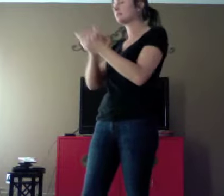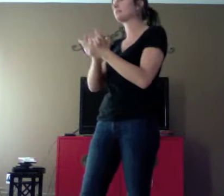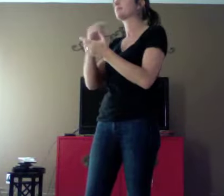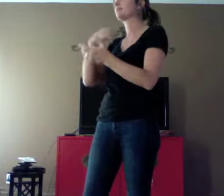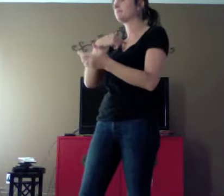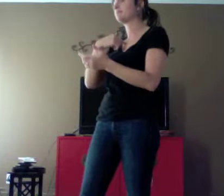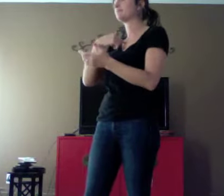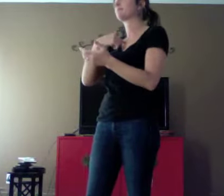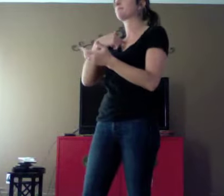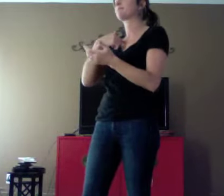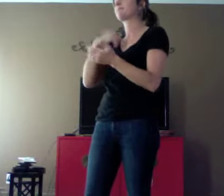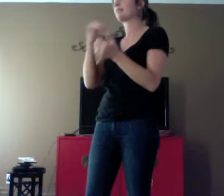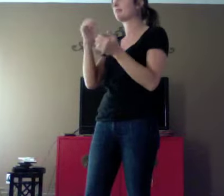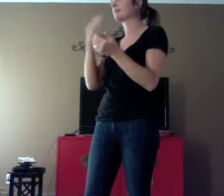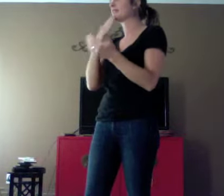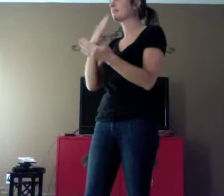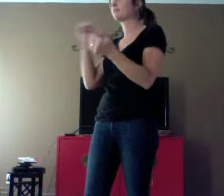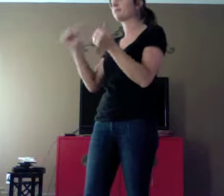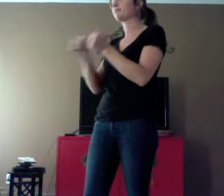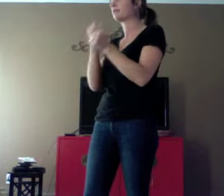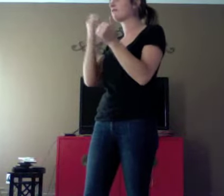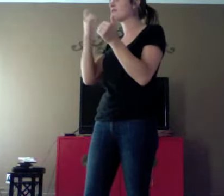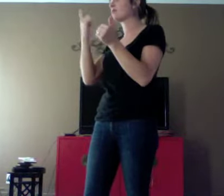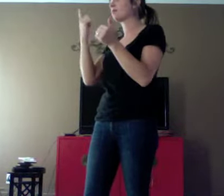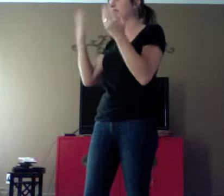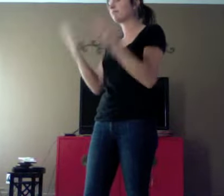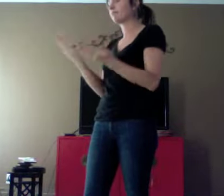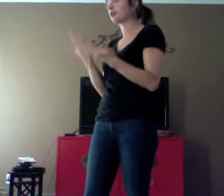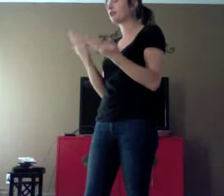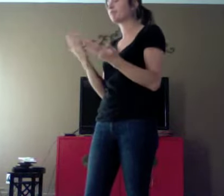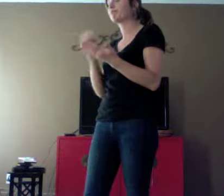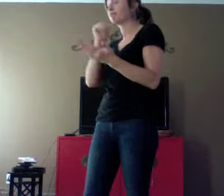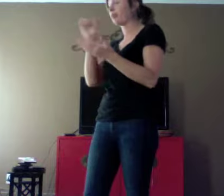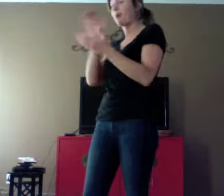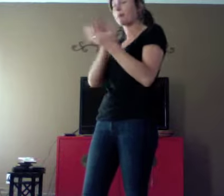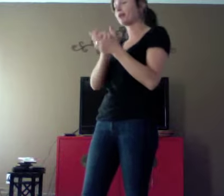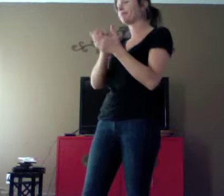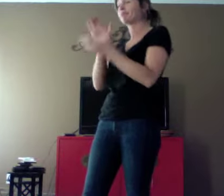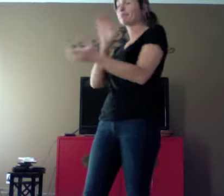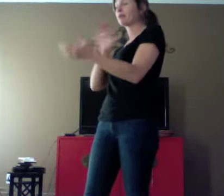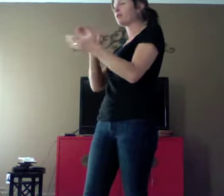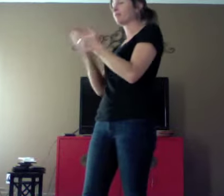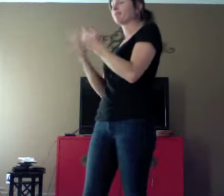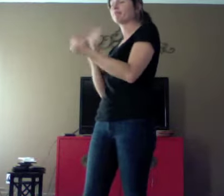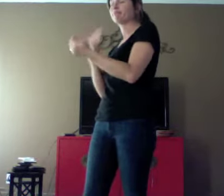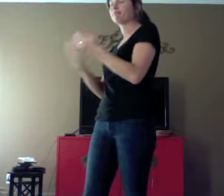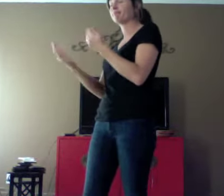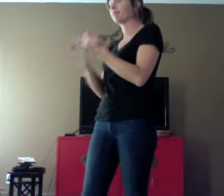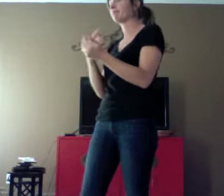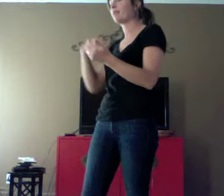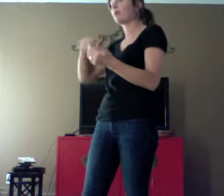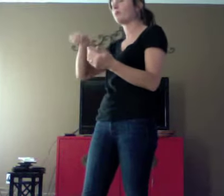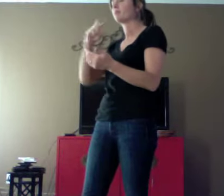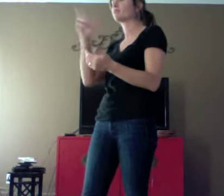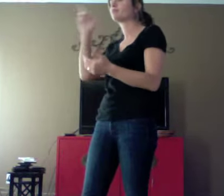not married. God, just pray that no matter what our situation, you would take the Word of God and apply it as only you can to